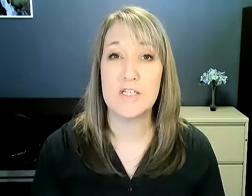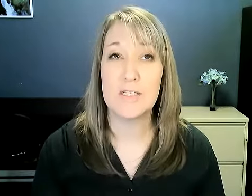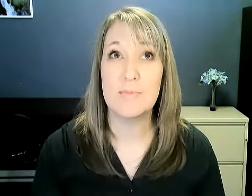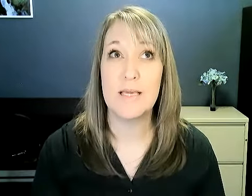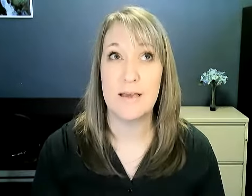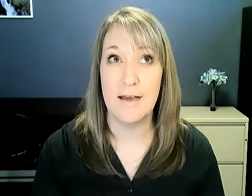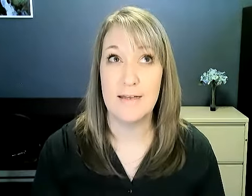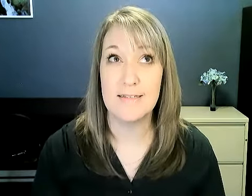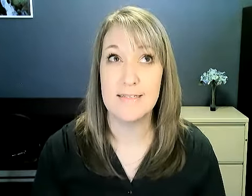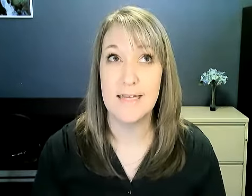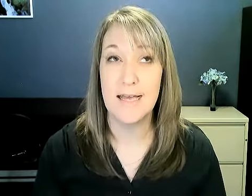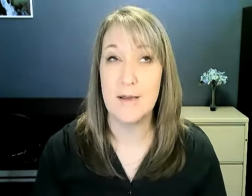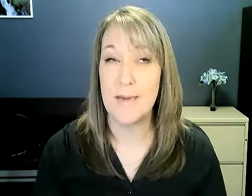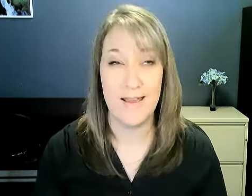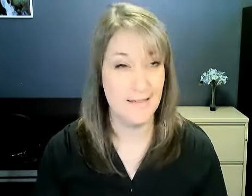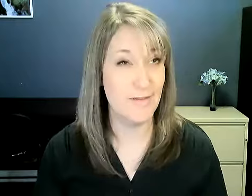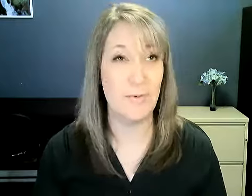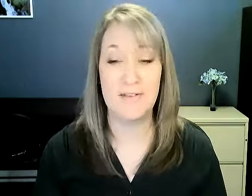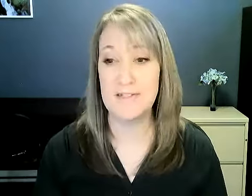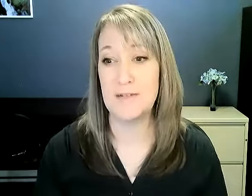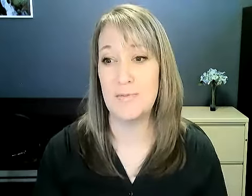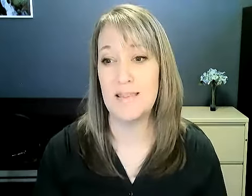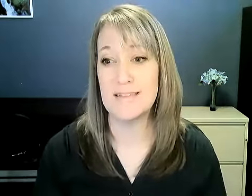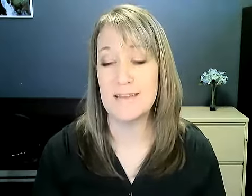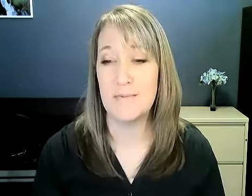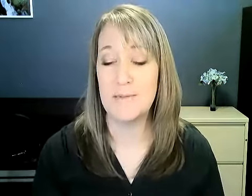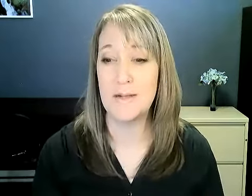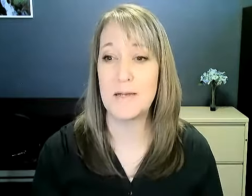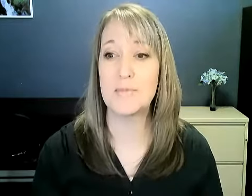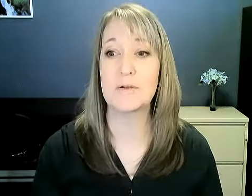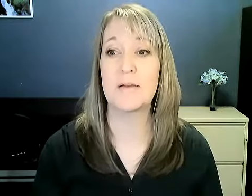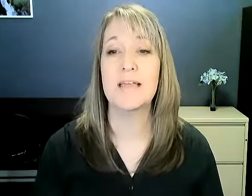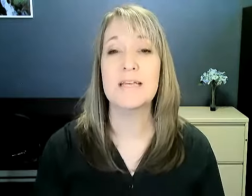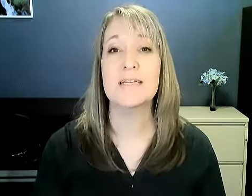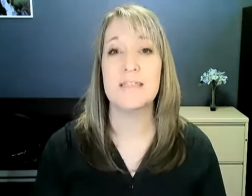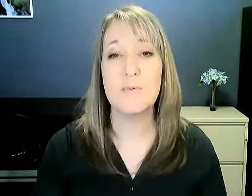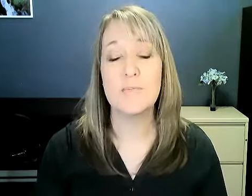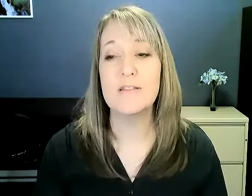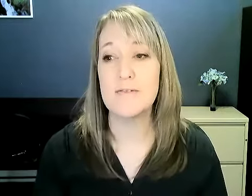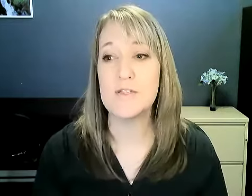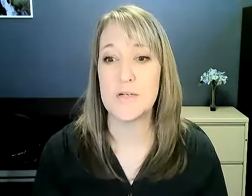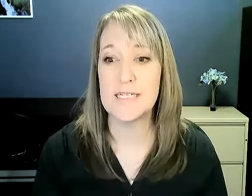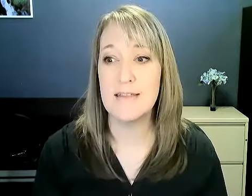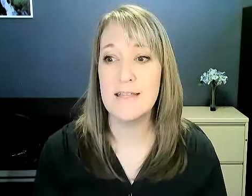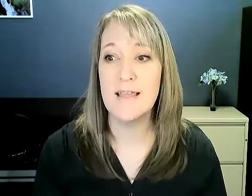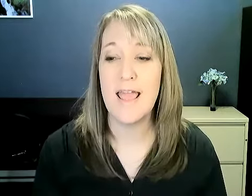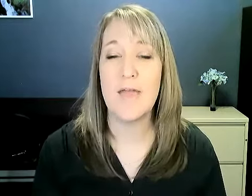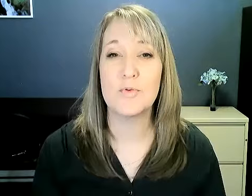especially because I had a deaf professor tell me this in my grad program. Deaf people love storytelling, and